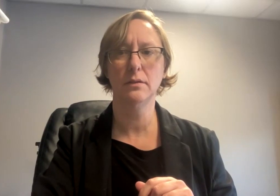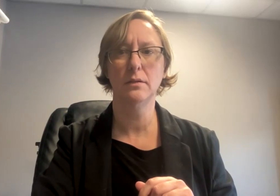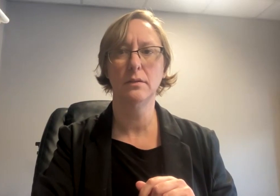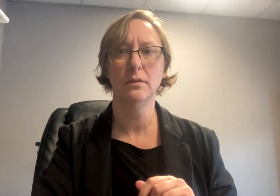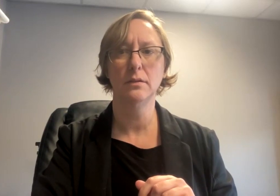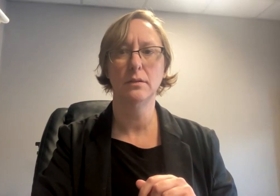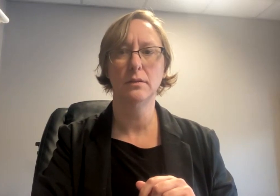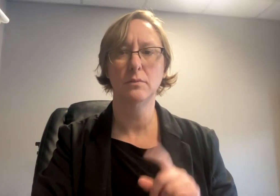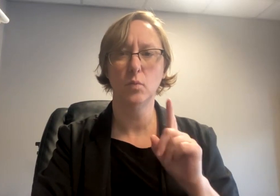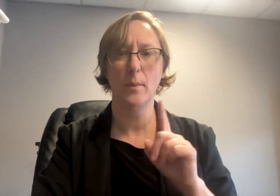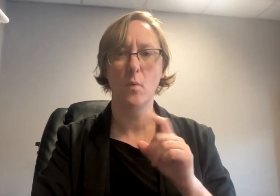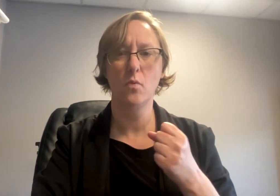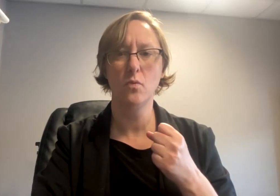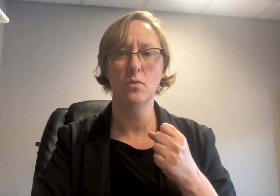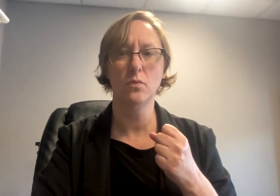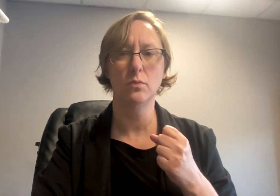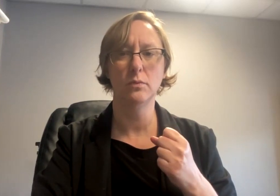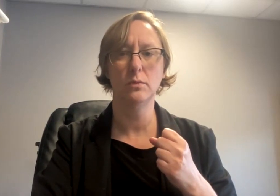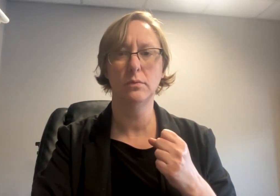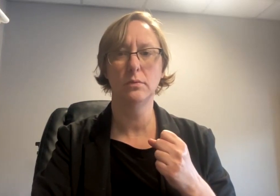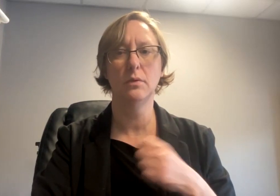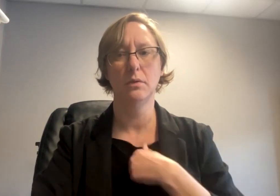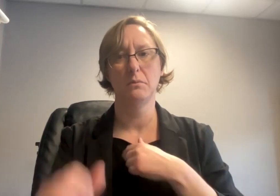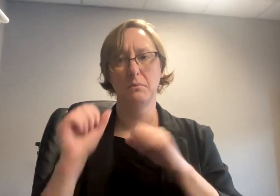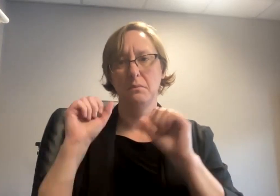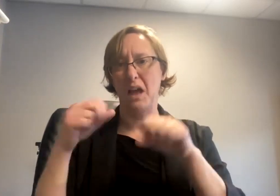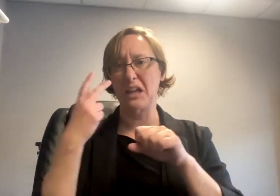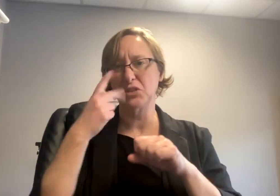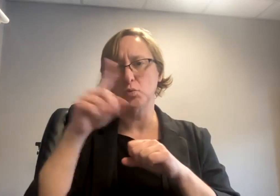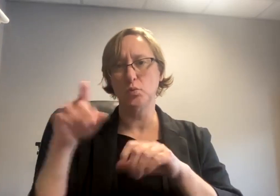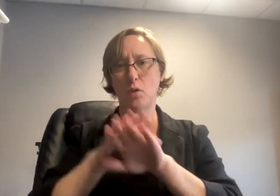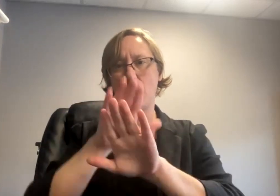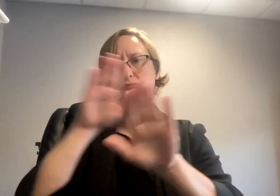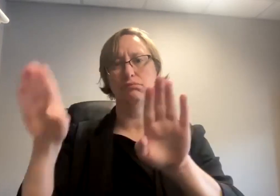Perfect. Okay, great. Hold on one second.